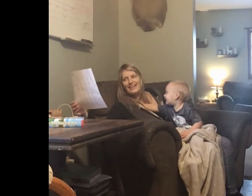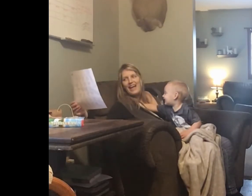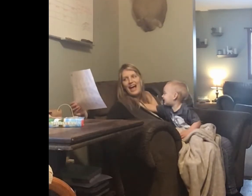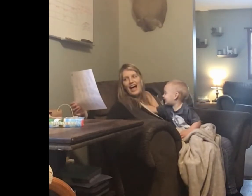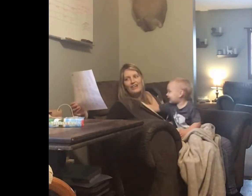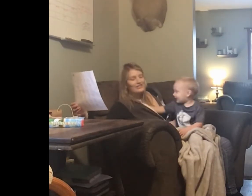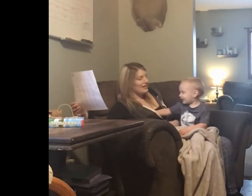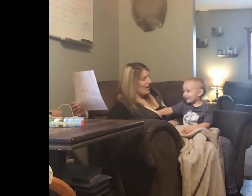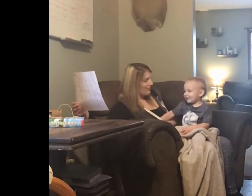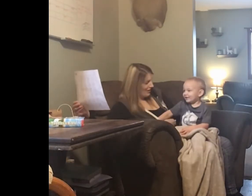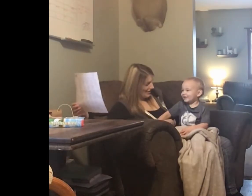How do you sign hungry?